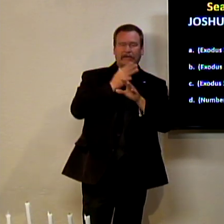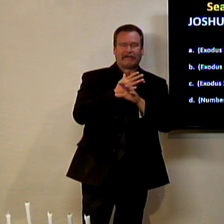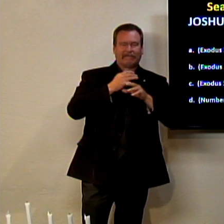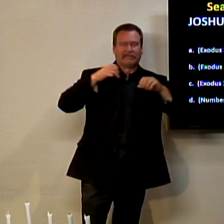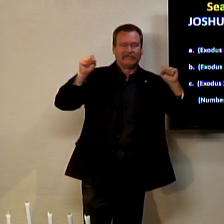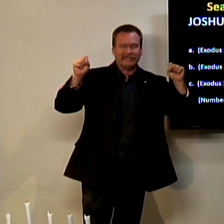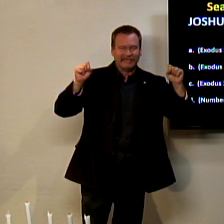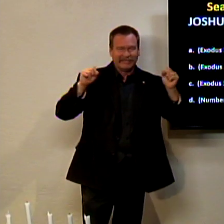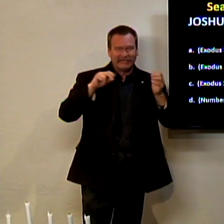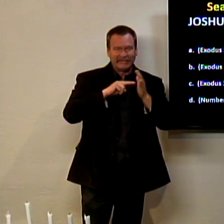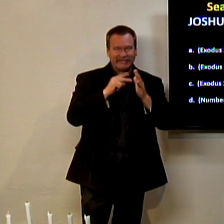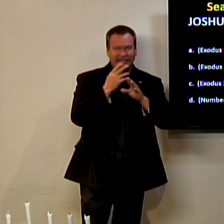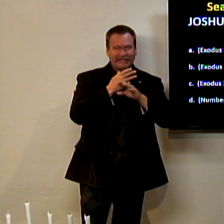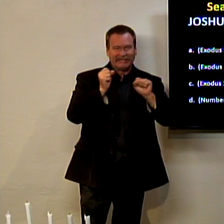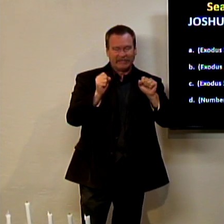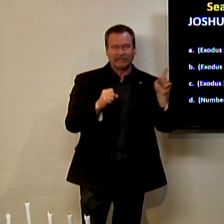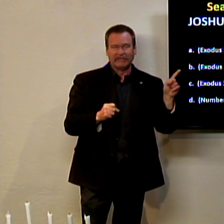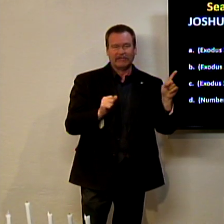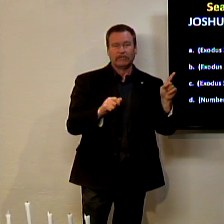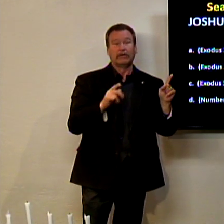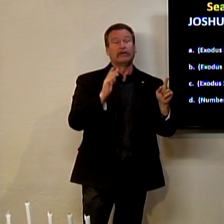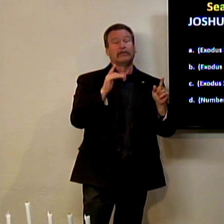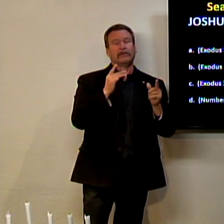To gain some understanding into his character.